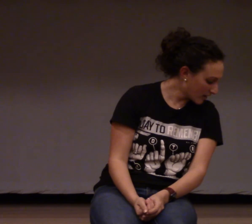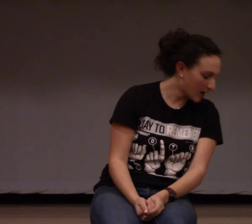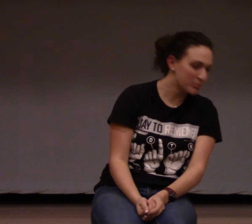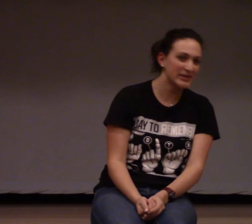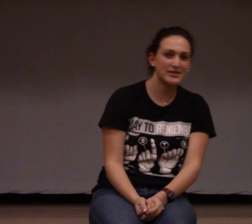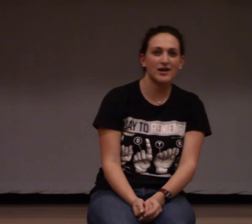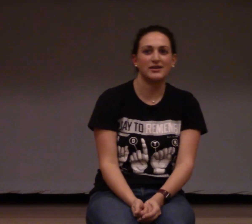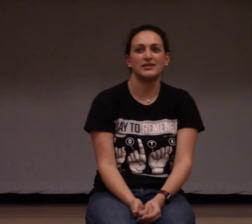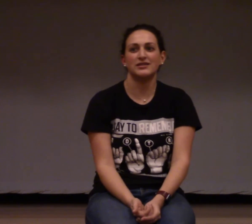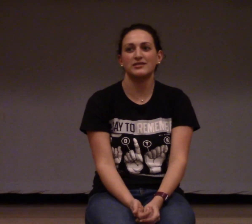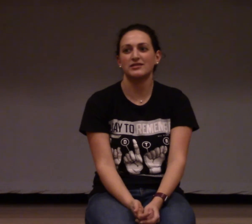Pizza.